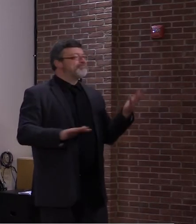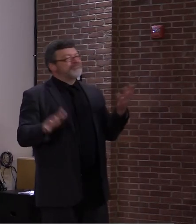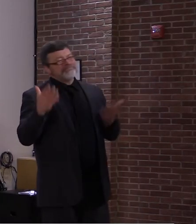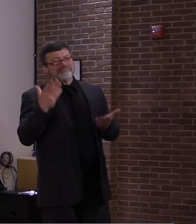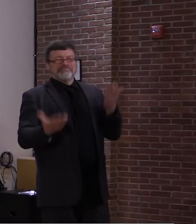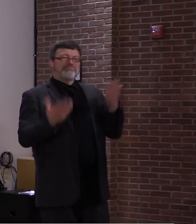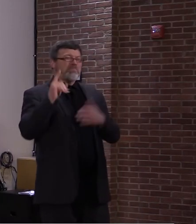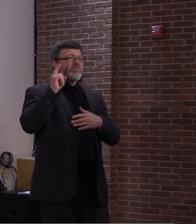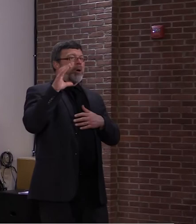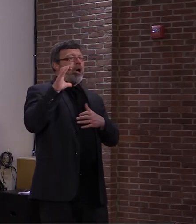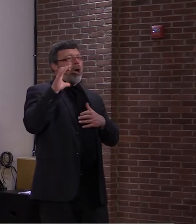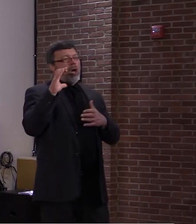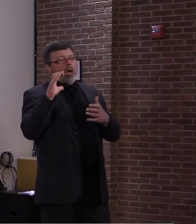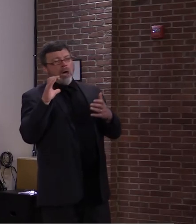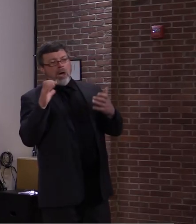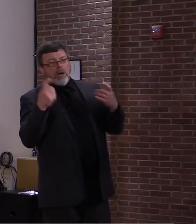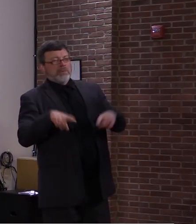at